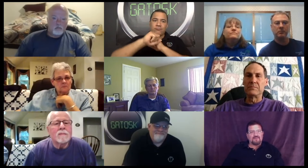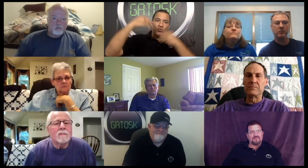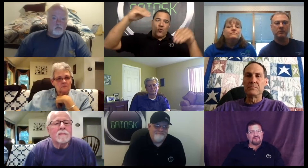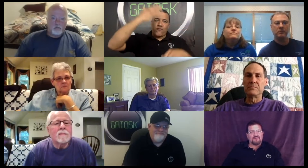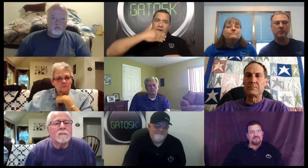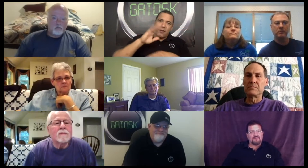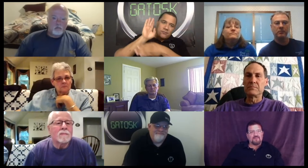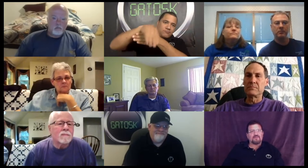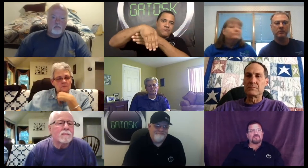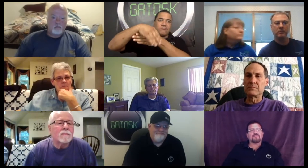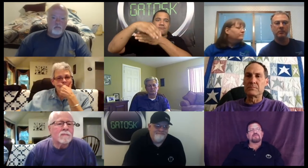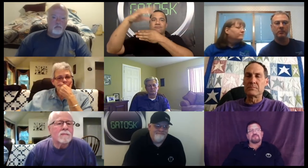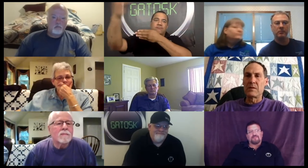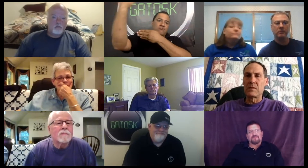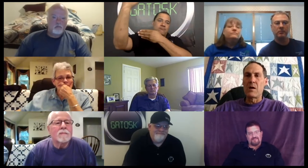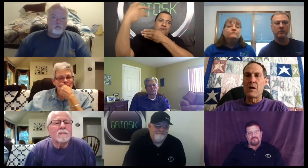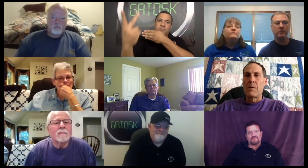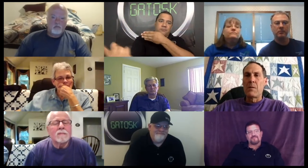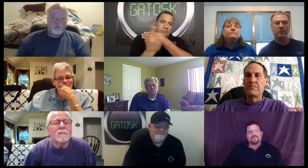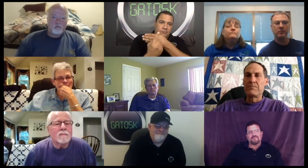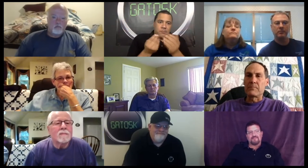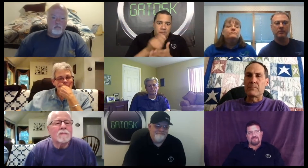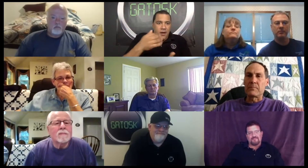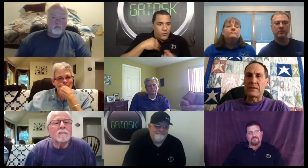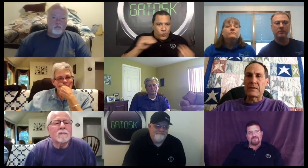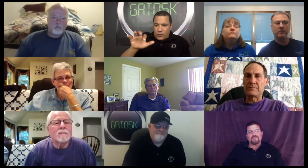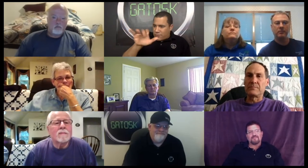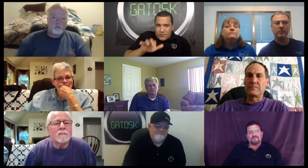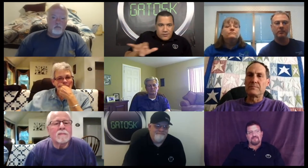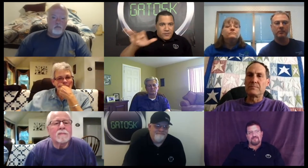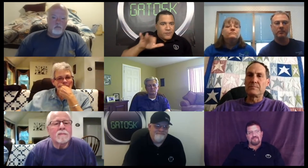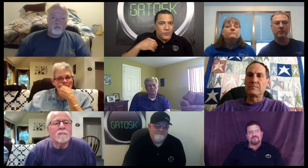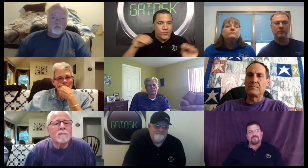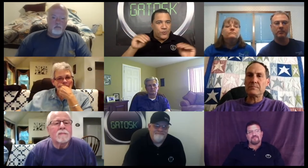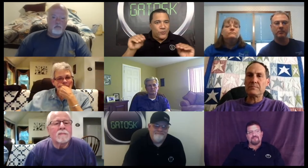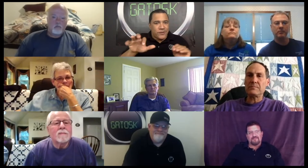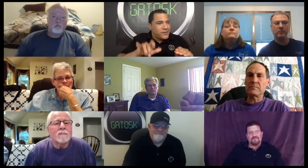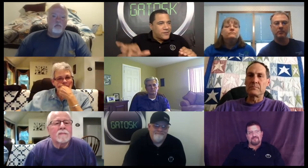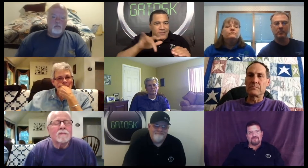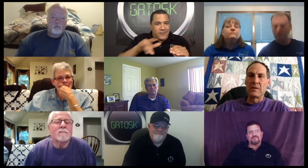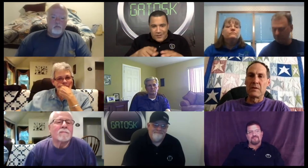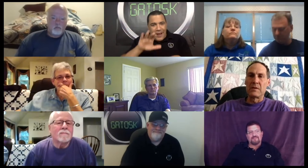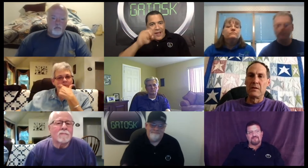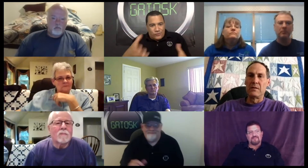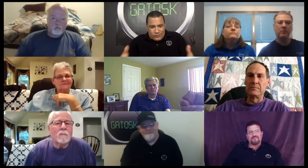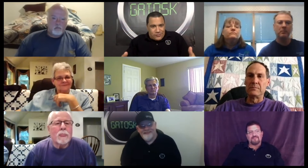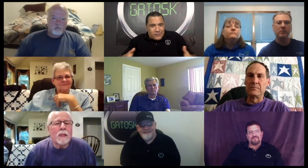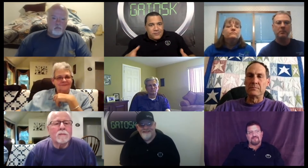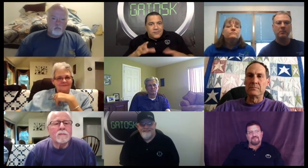an internet based. There's no actual storefront saying, "Hey, come on in. We have no cash register here. We